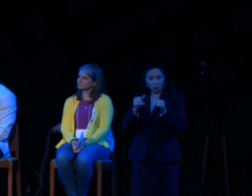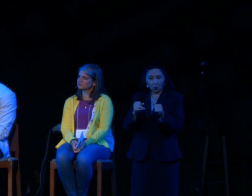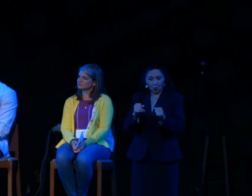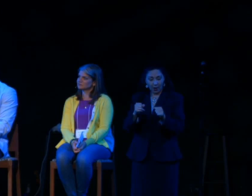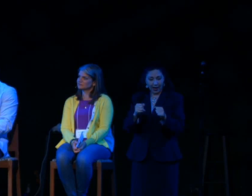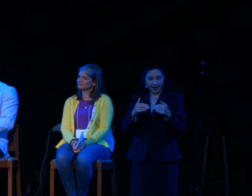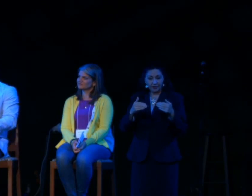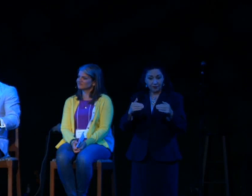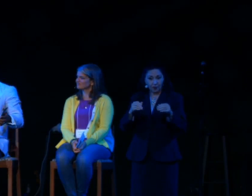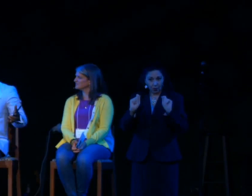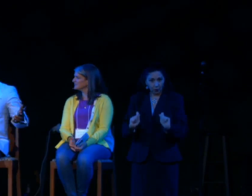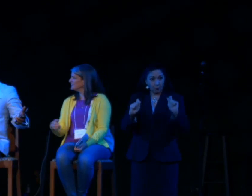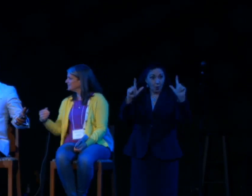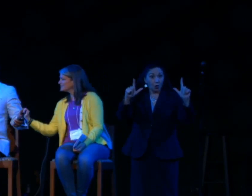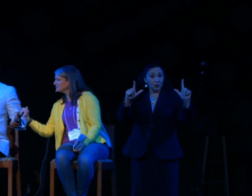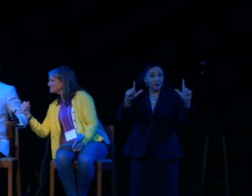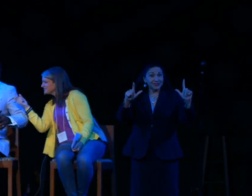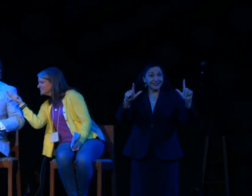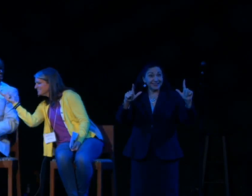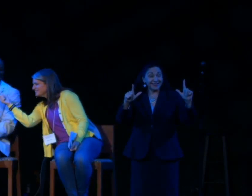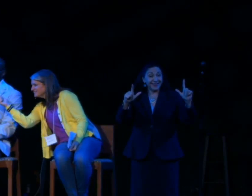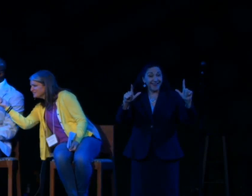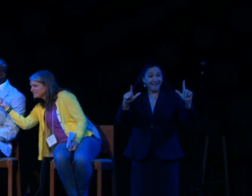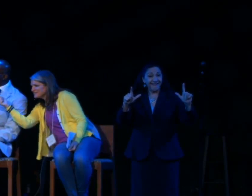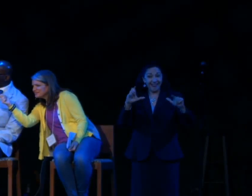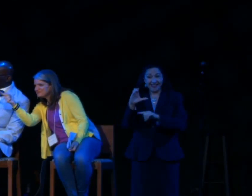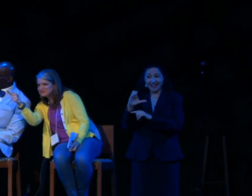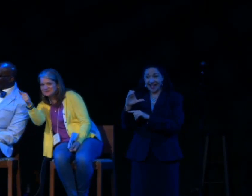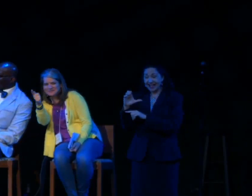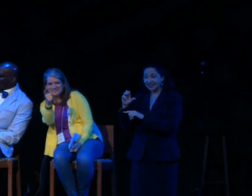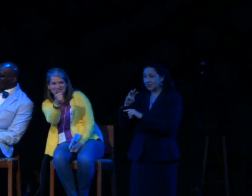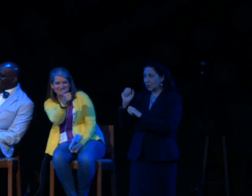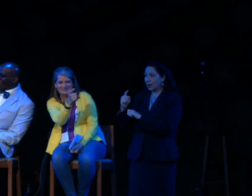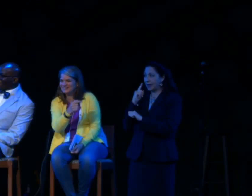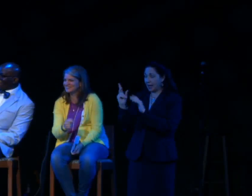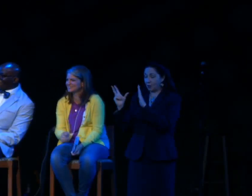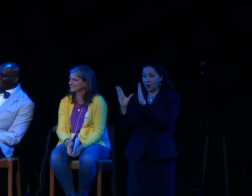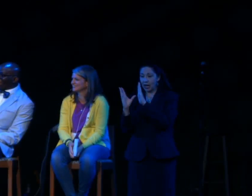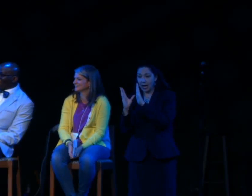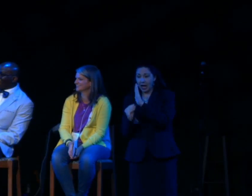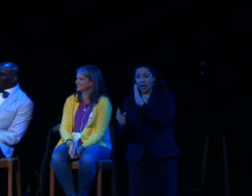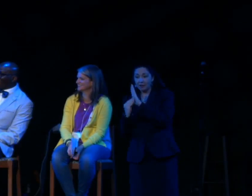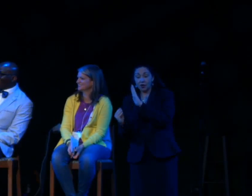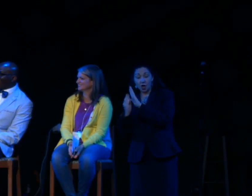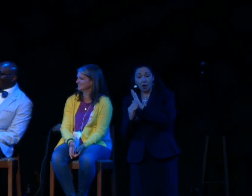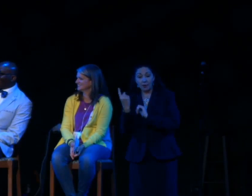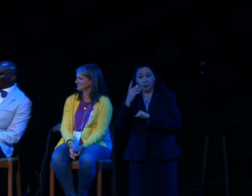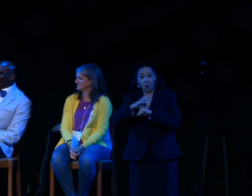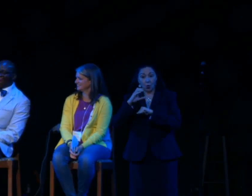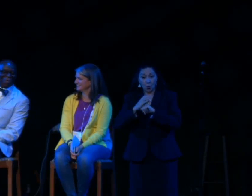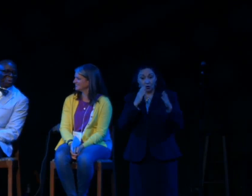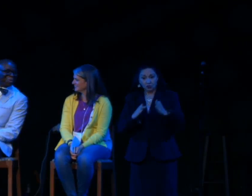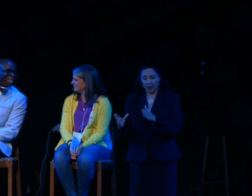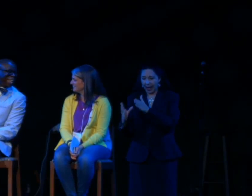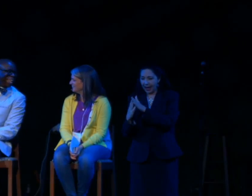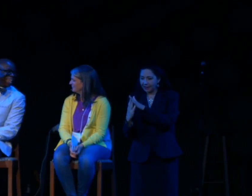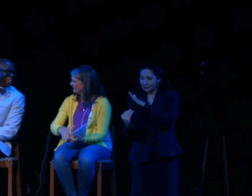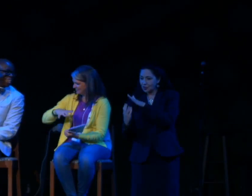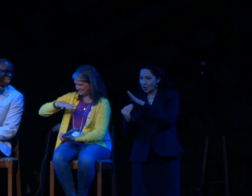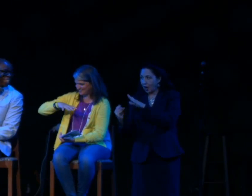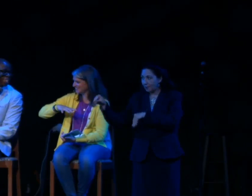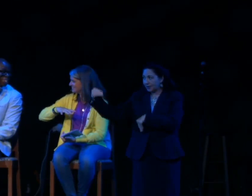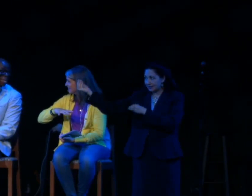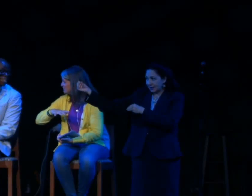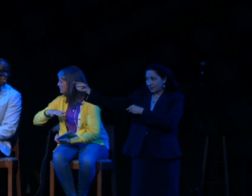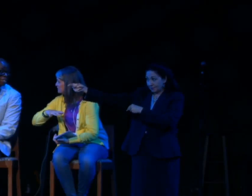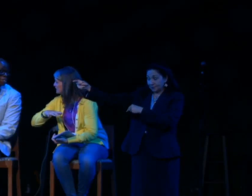on the Judicial Council website. We have copies of the One Church Plan for everyone ready to distribute, so we